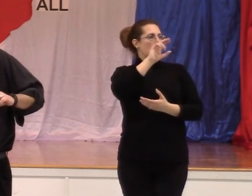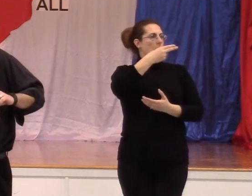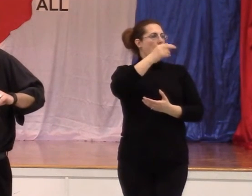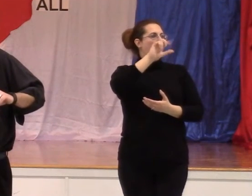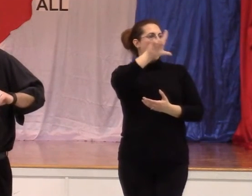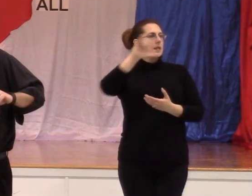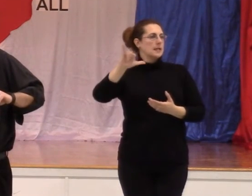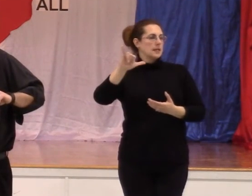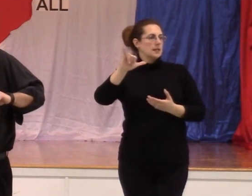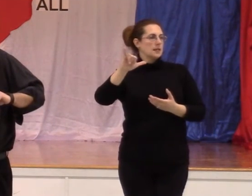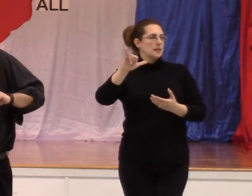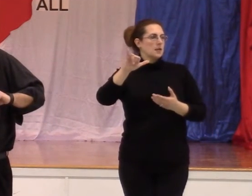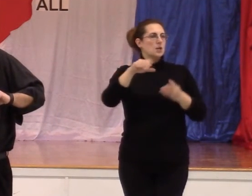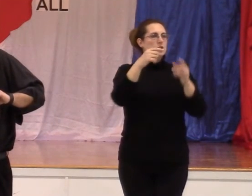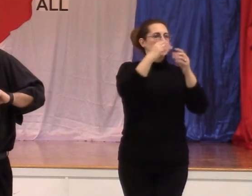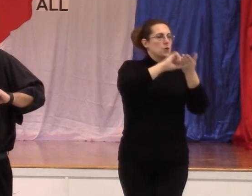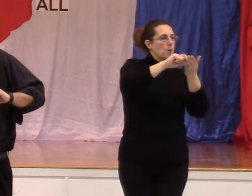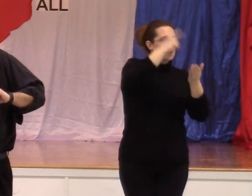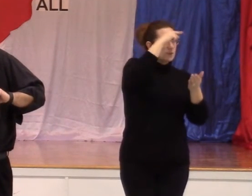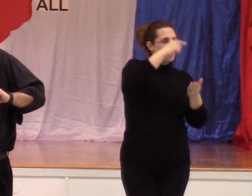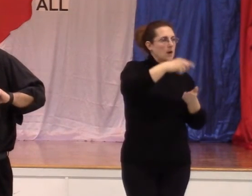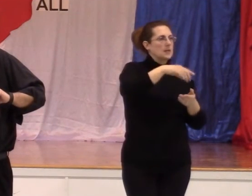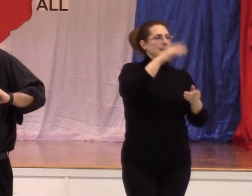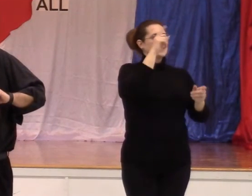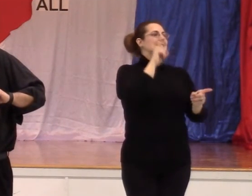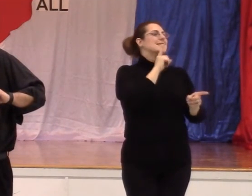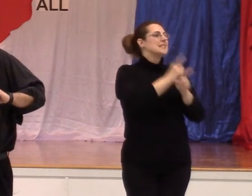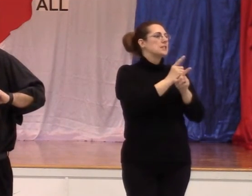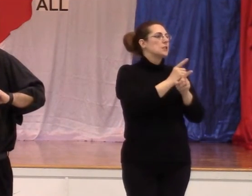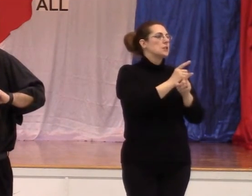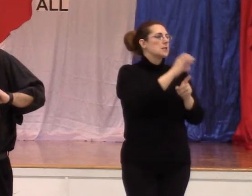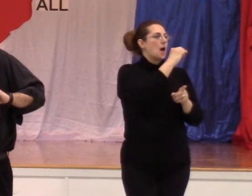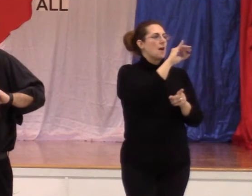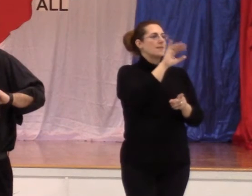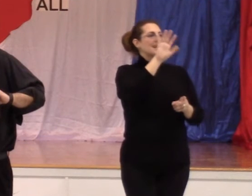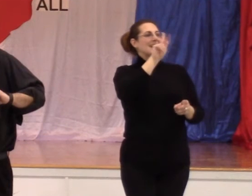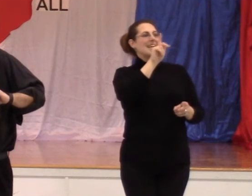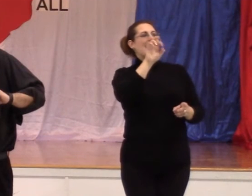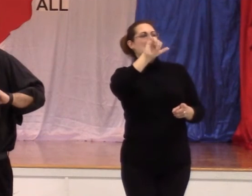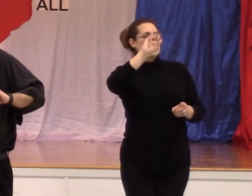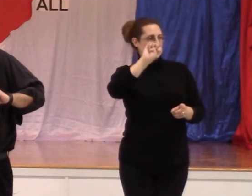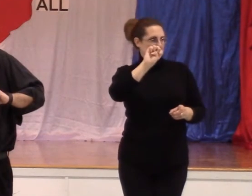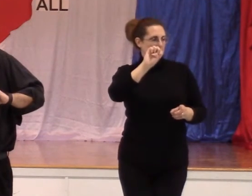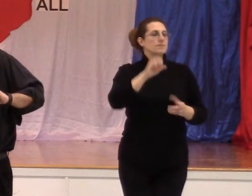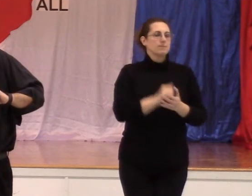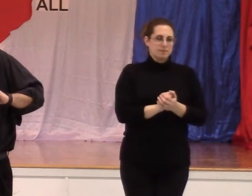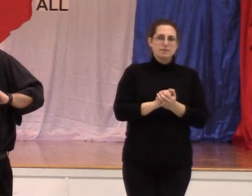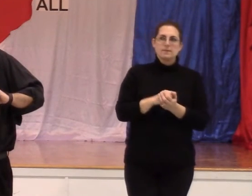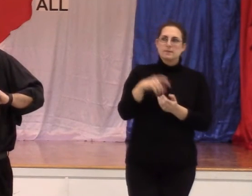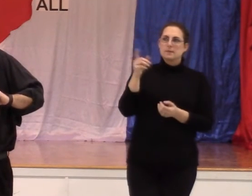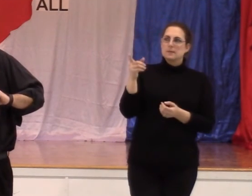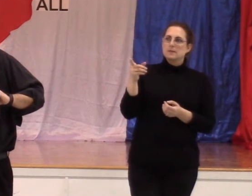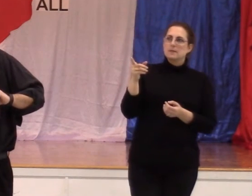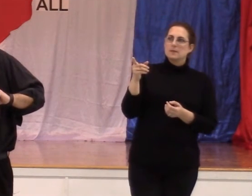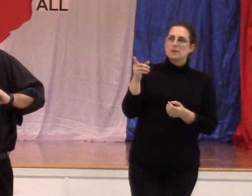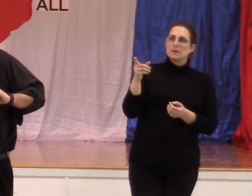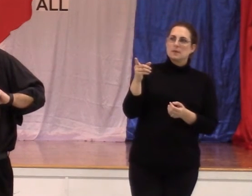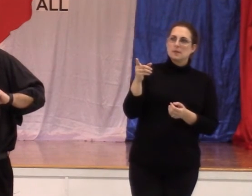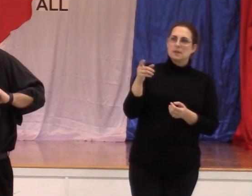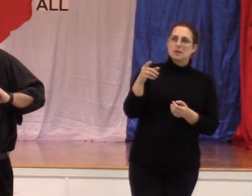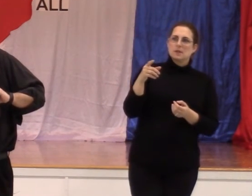Sisters of Katie Lutheran, a regular writer for The Federalist. And they have been blessed with four children, Madeline, Genevieve, Wilhelm, and